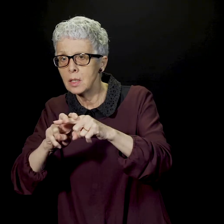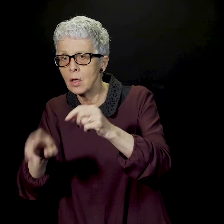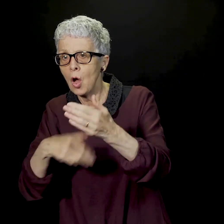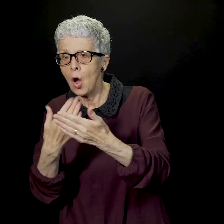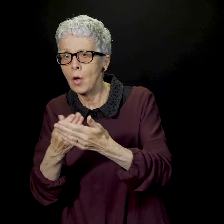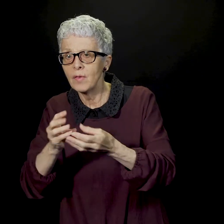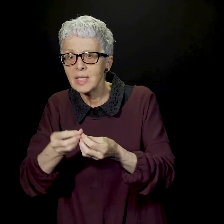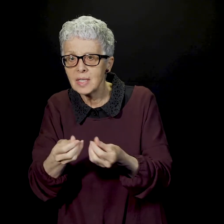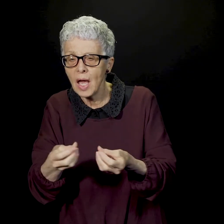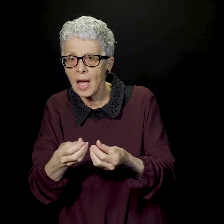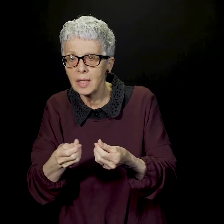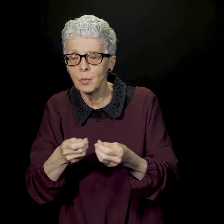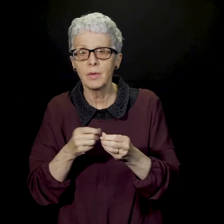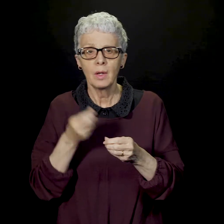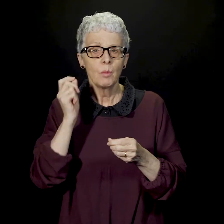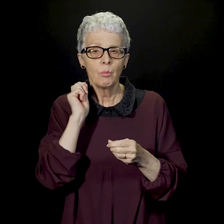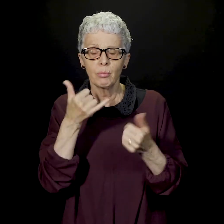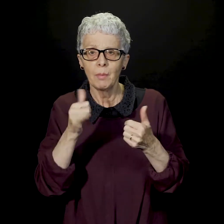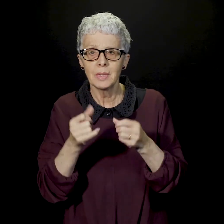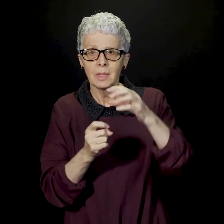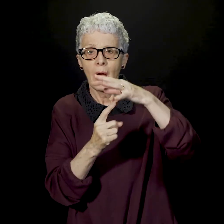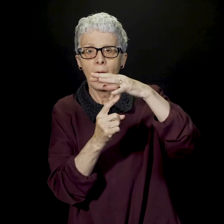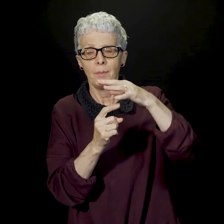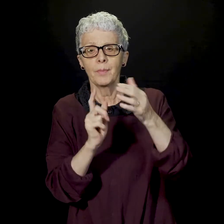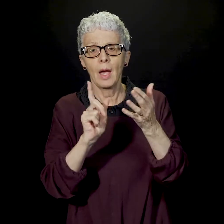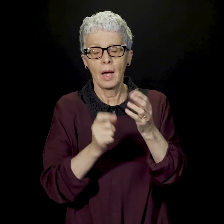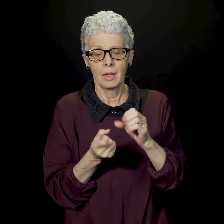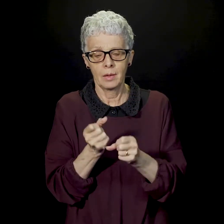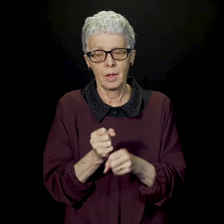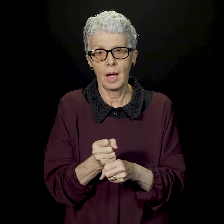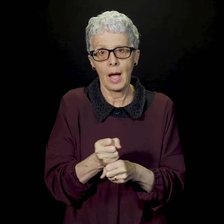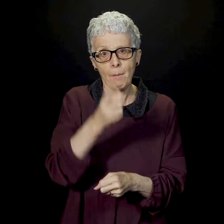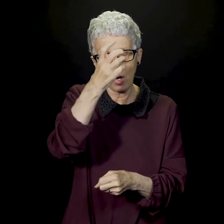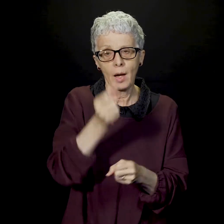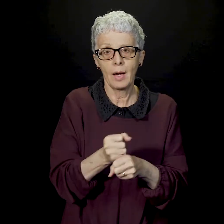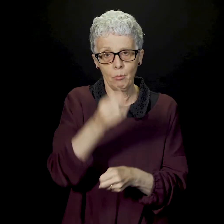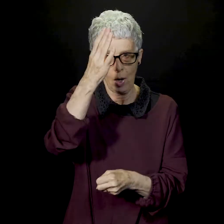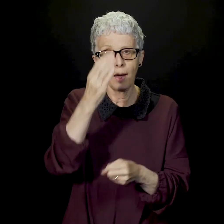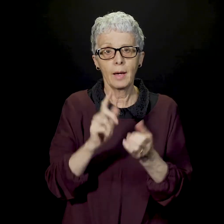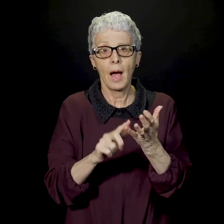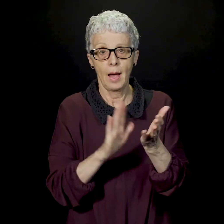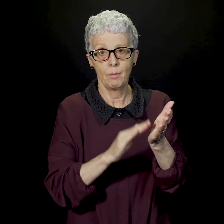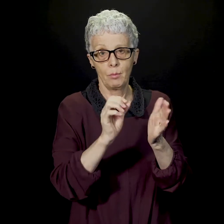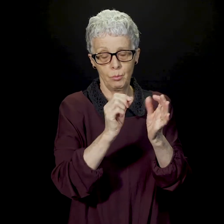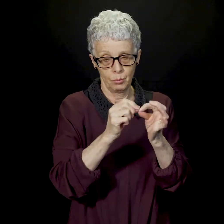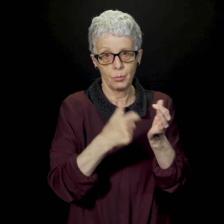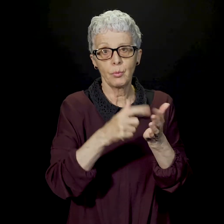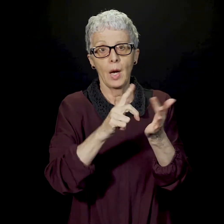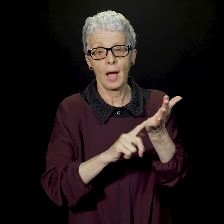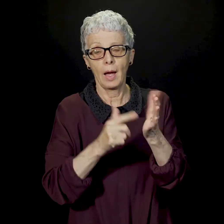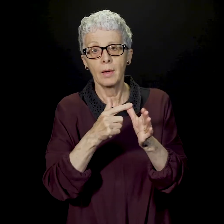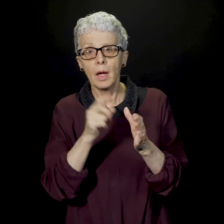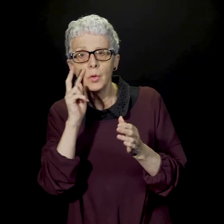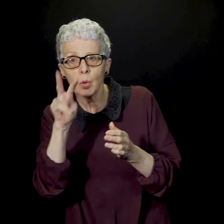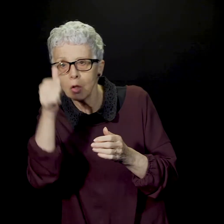the yellow umbrella, or your stuff, like your towel and your keys. You'd stuffed your keys in the toe of your shoes thinking that no one would steal them, that kind of thing. But if you